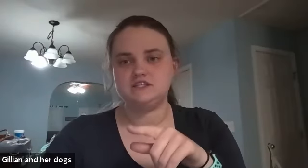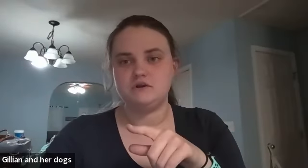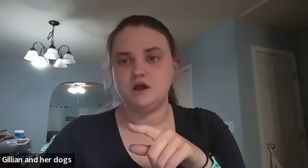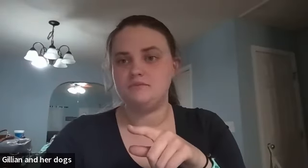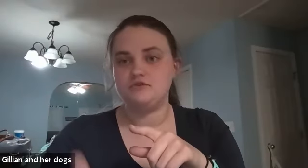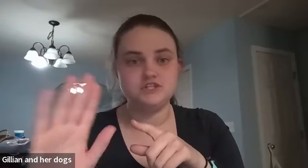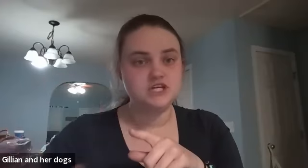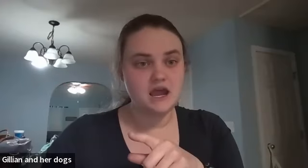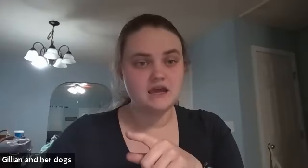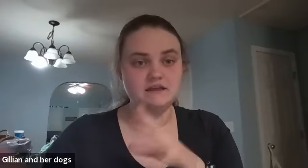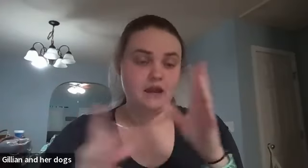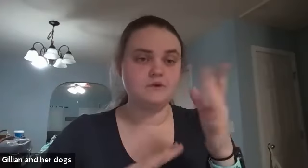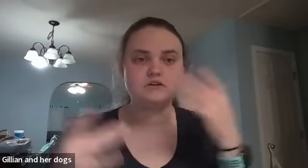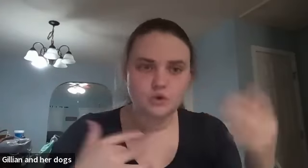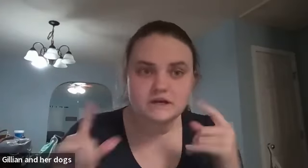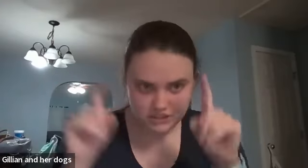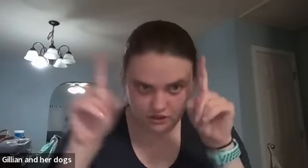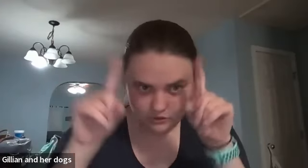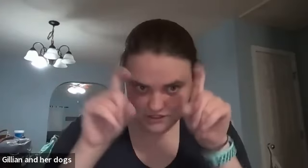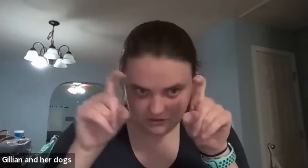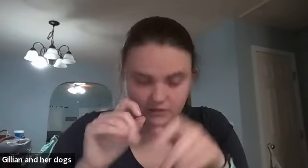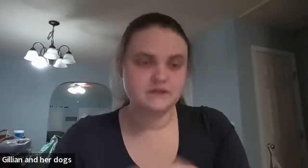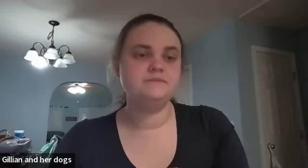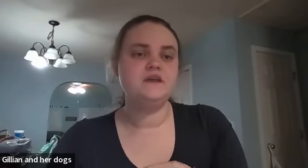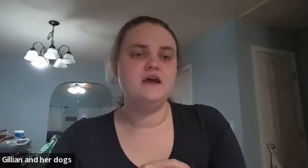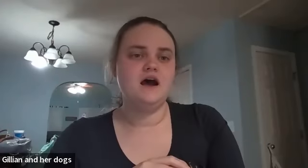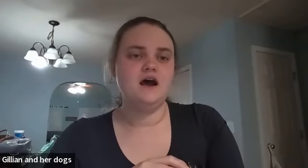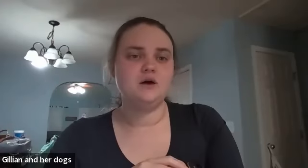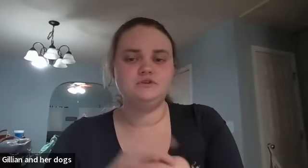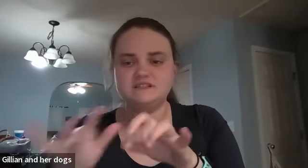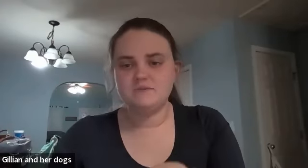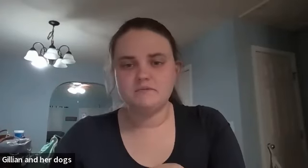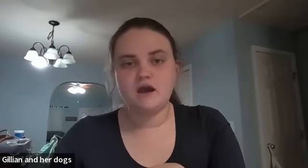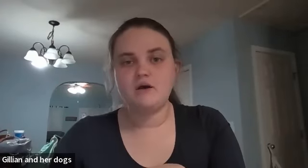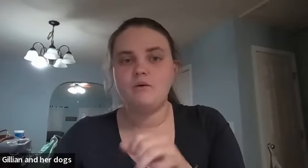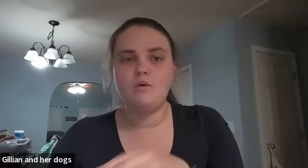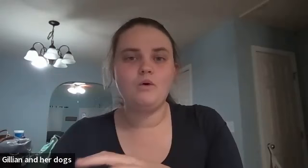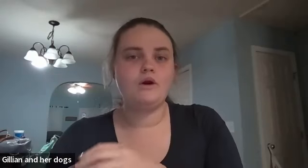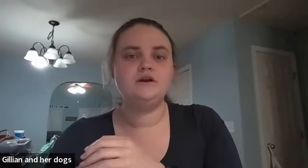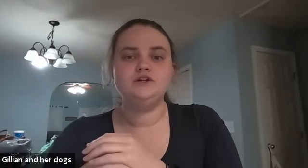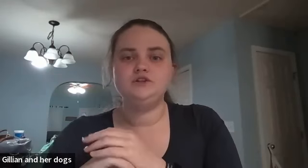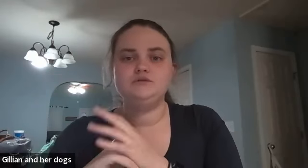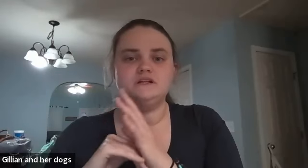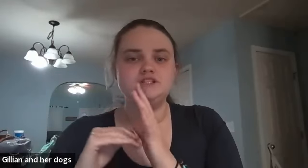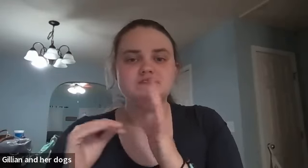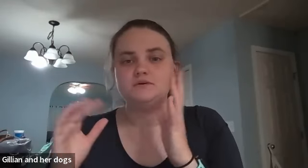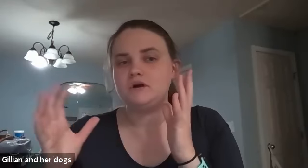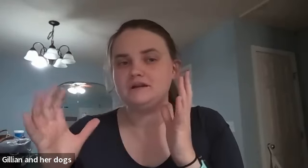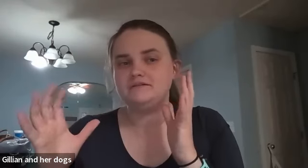answer them through the chat. Like I'm going to quiz y'all a little bit. You can type them out, or you can just, if you want to, if you